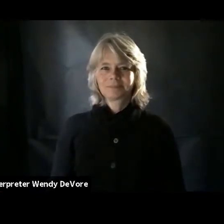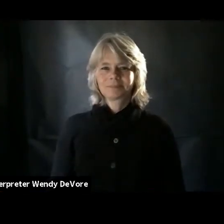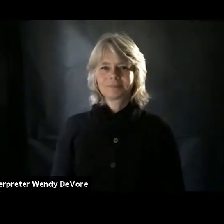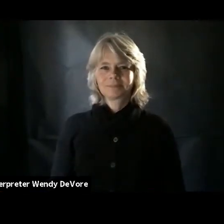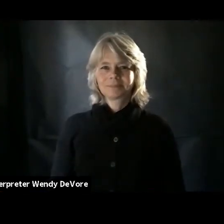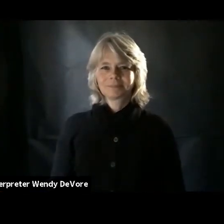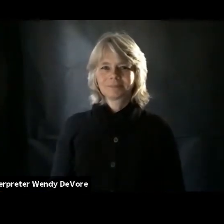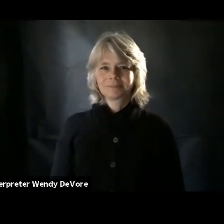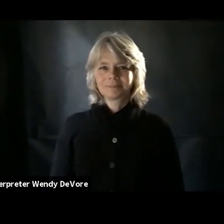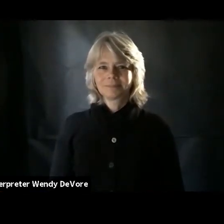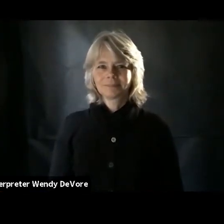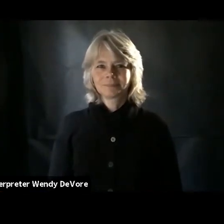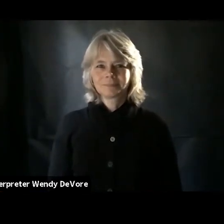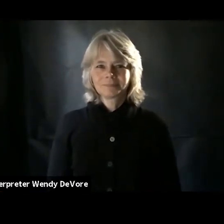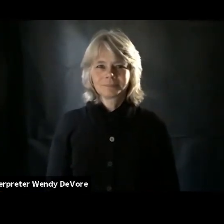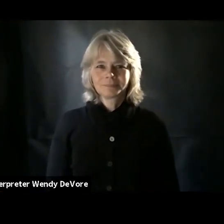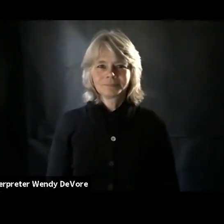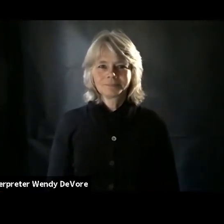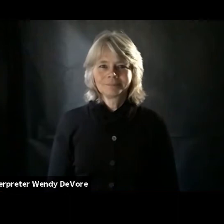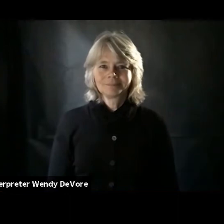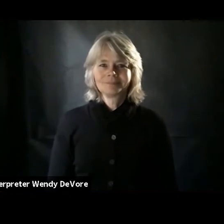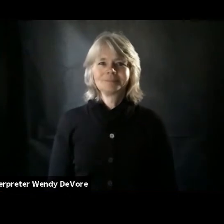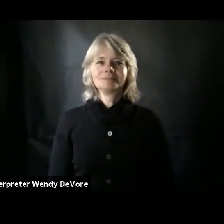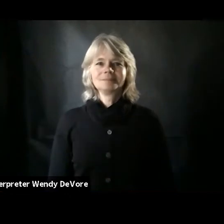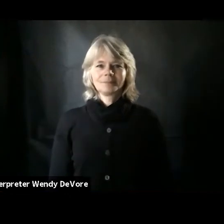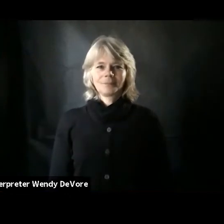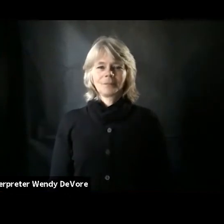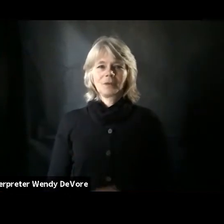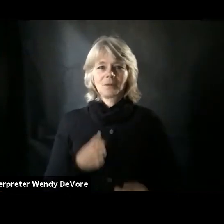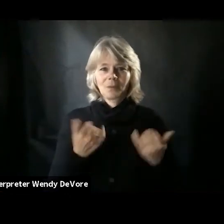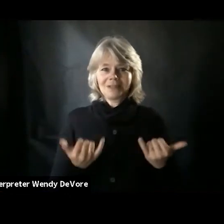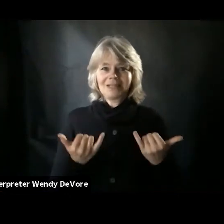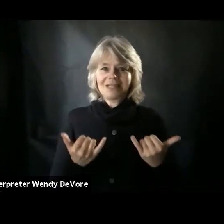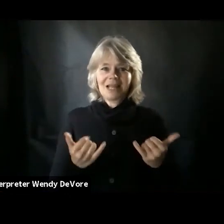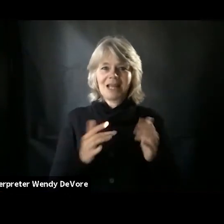And in today's Bible story, we witness a lot of patient waiting.